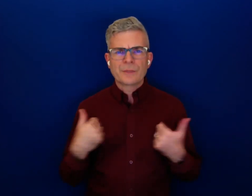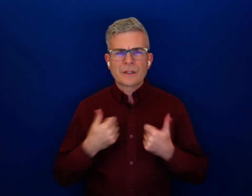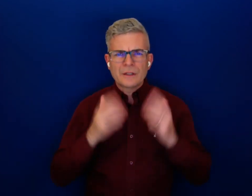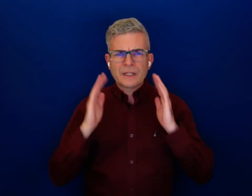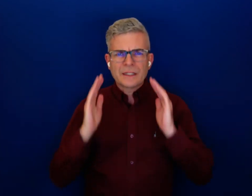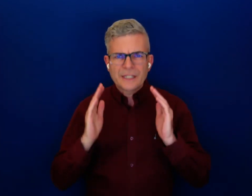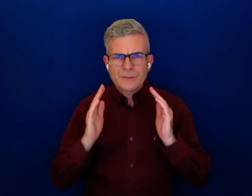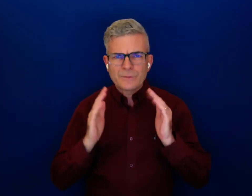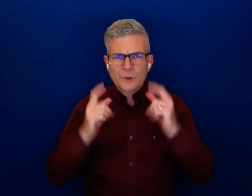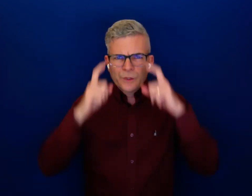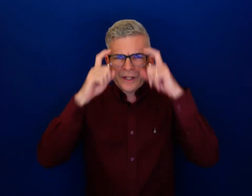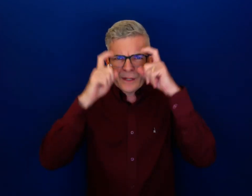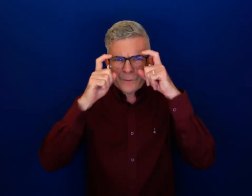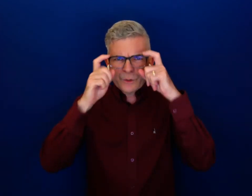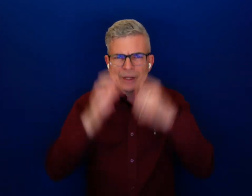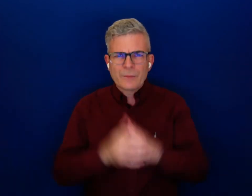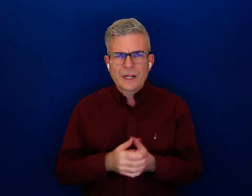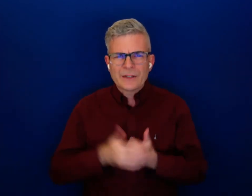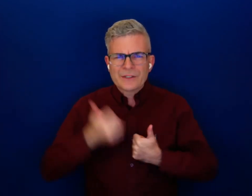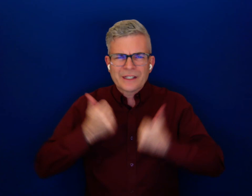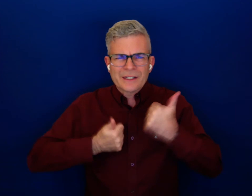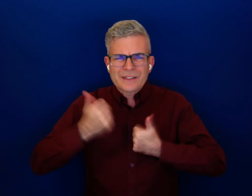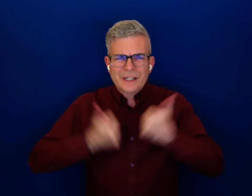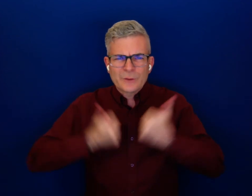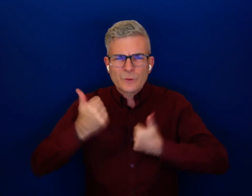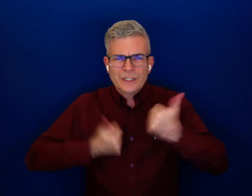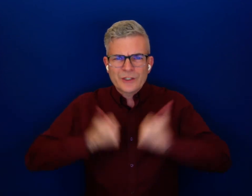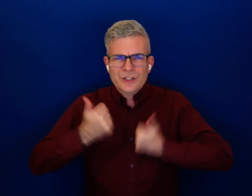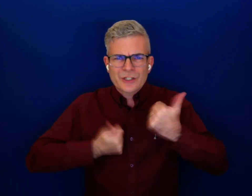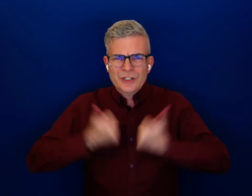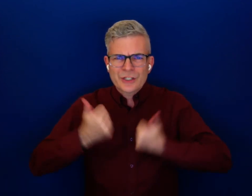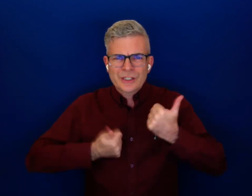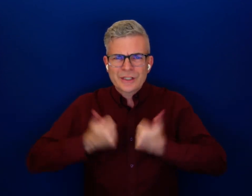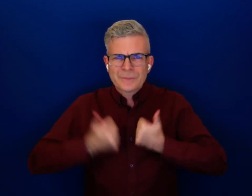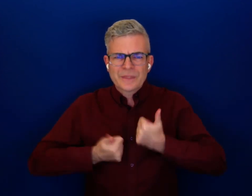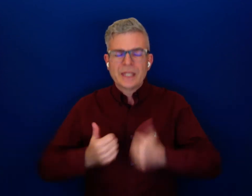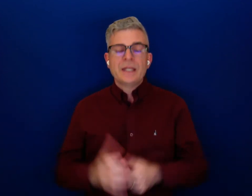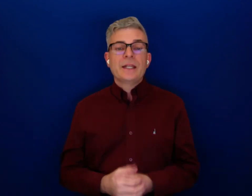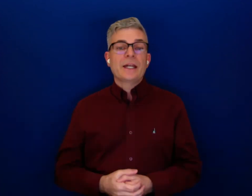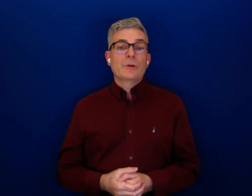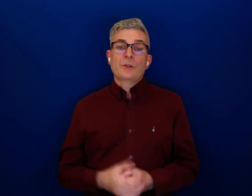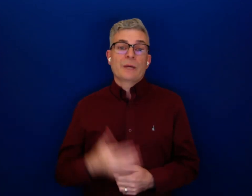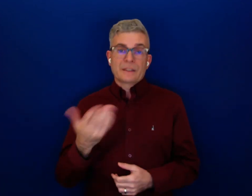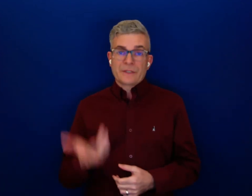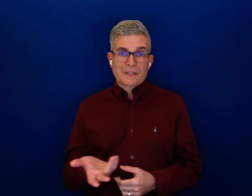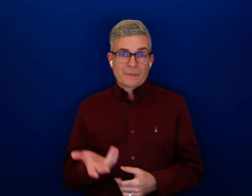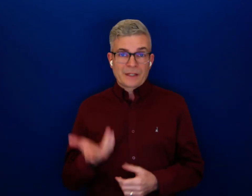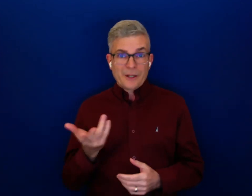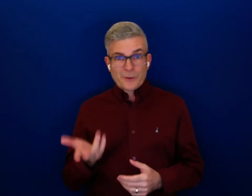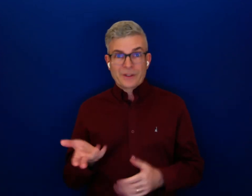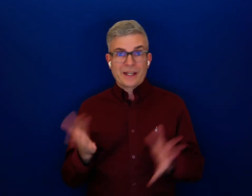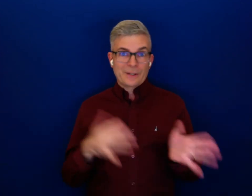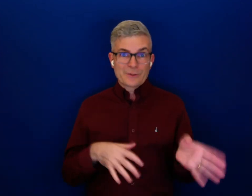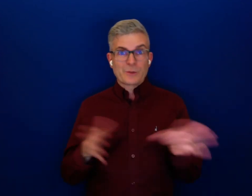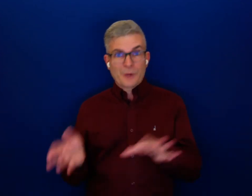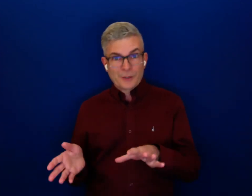middle, I lean forward, I furrow my brows, and I sign which. Now, you might live in something other than a house or apartment,